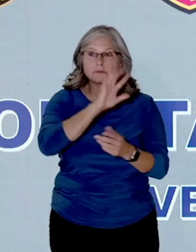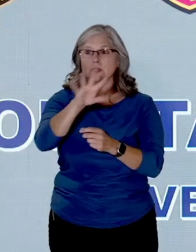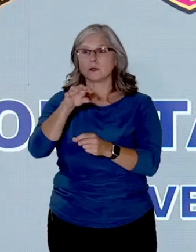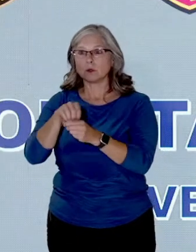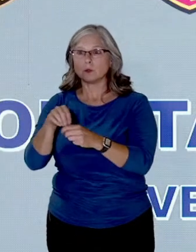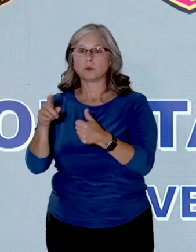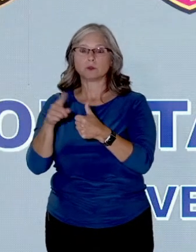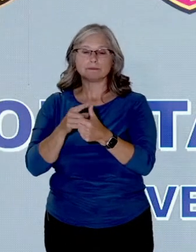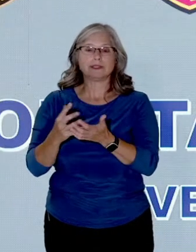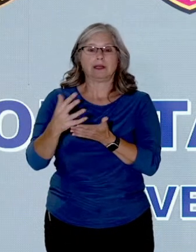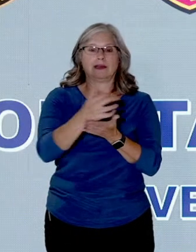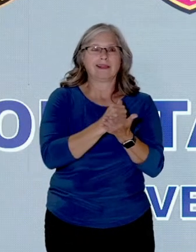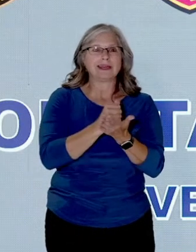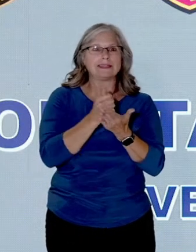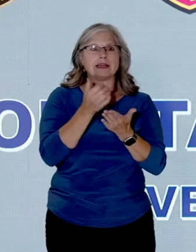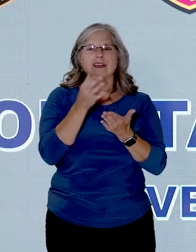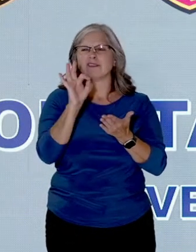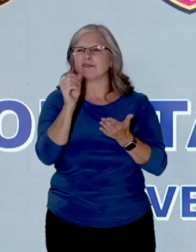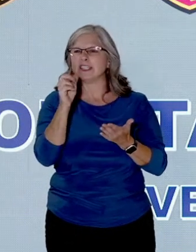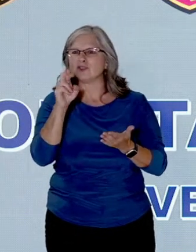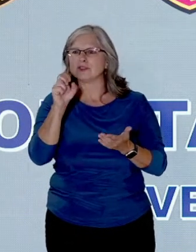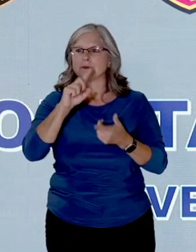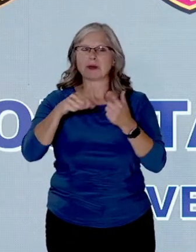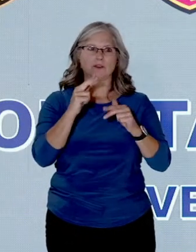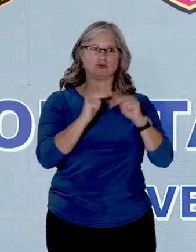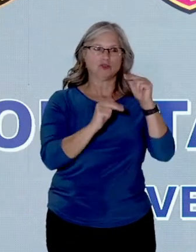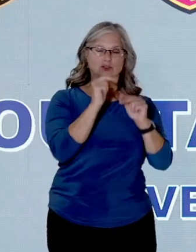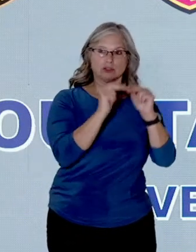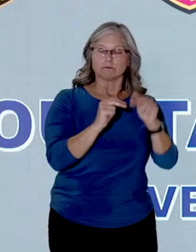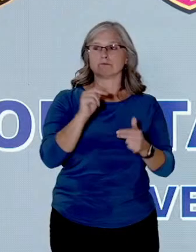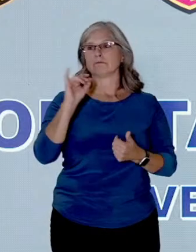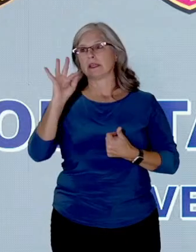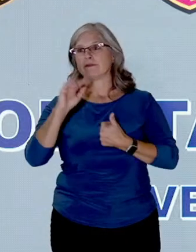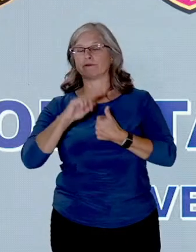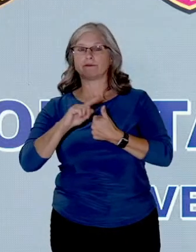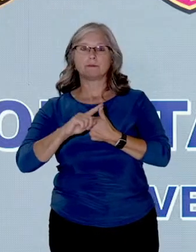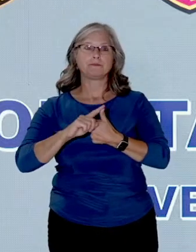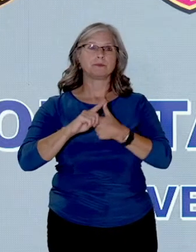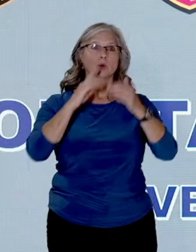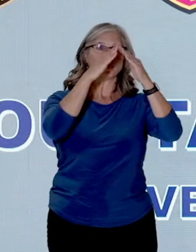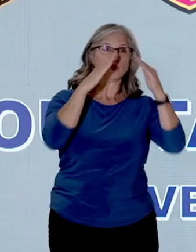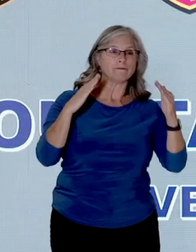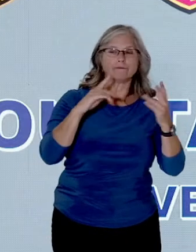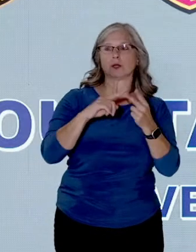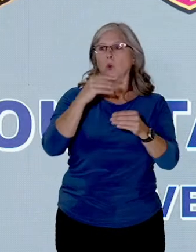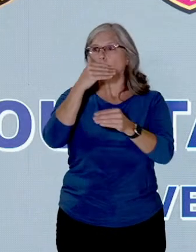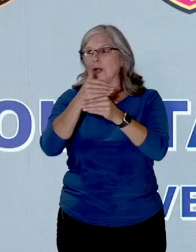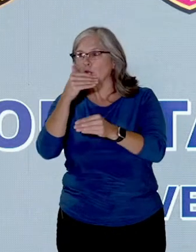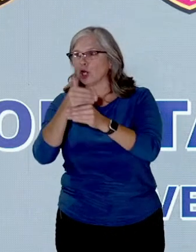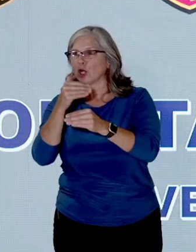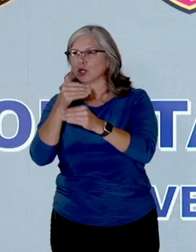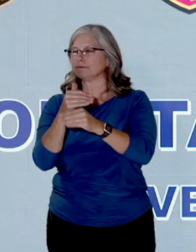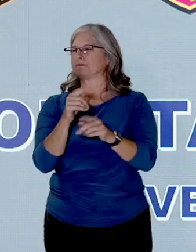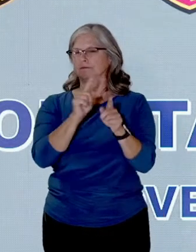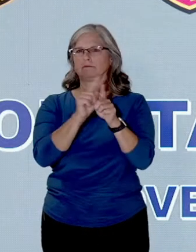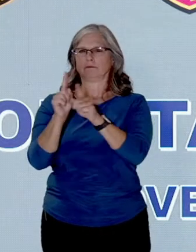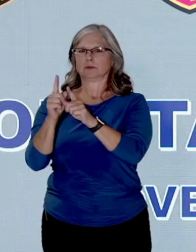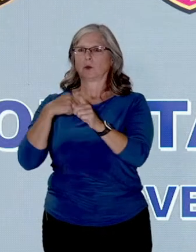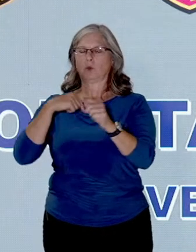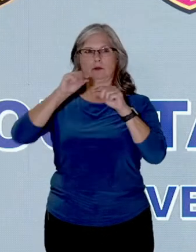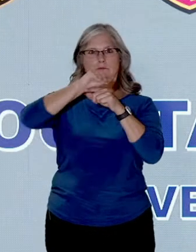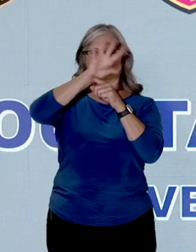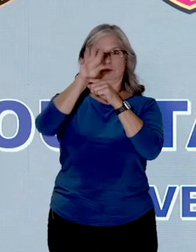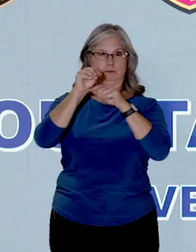includes collecting features about the structure, whether it's roof features, window features. They also are taking a